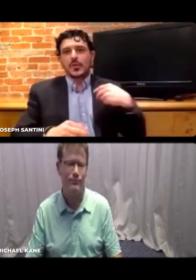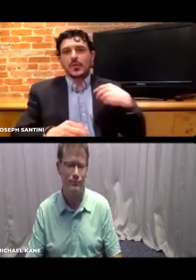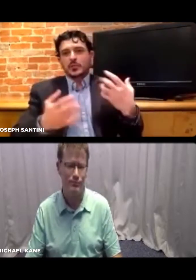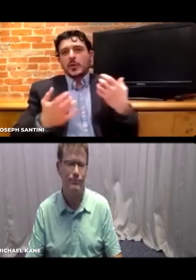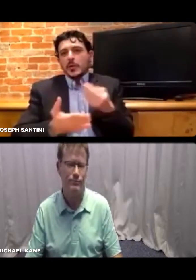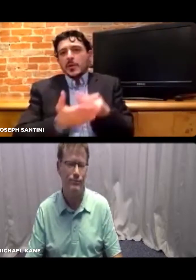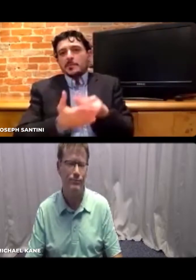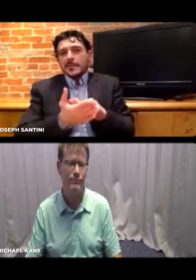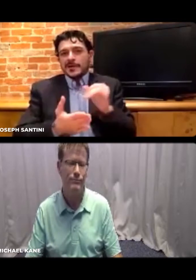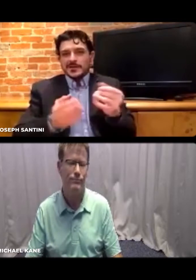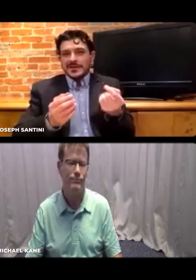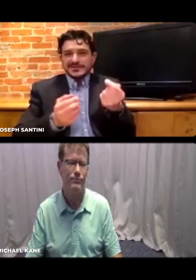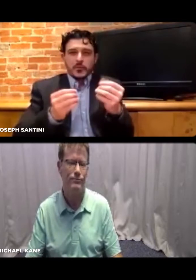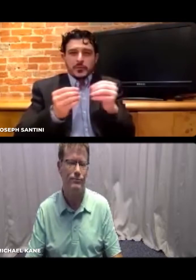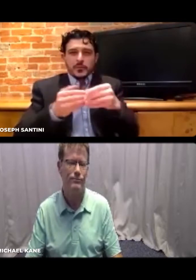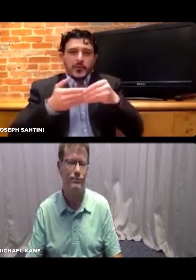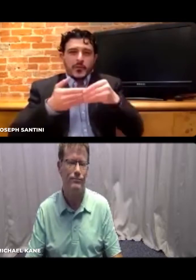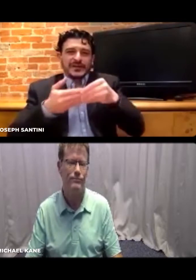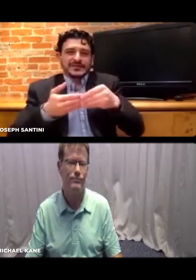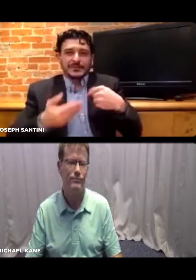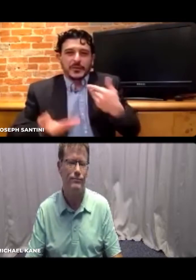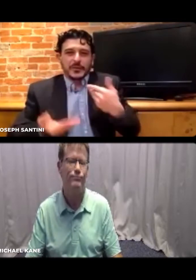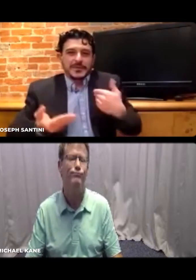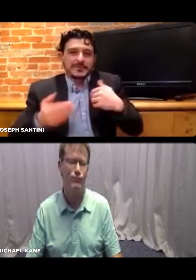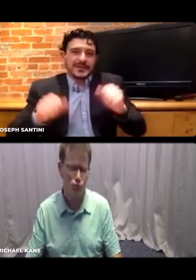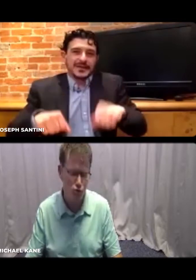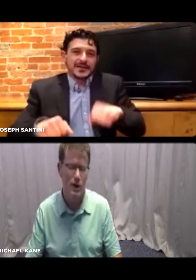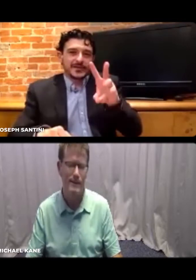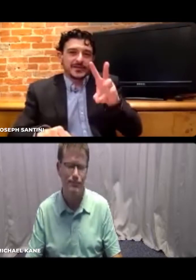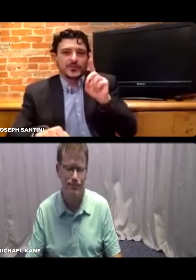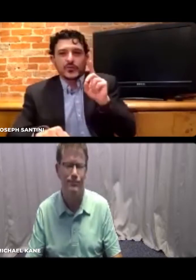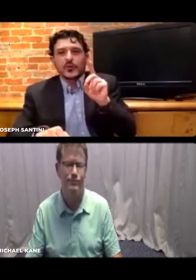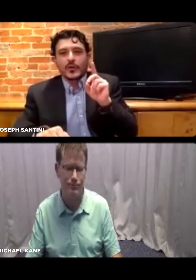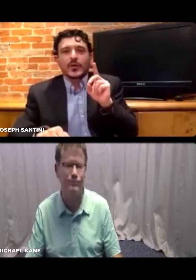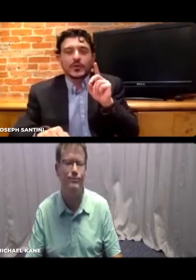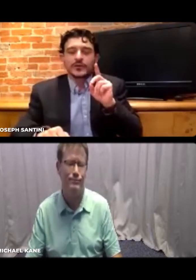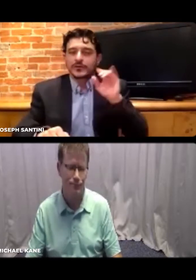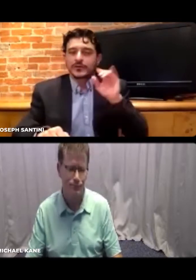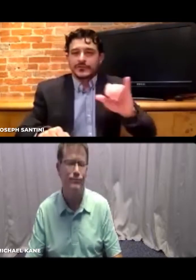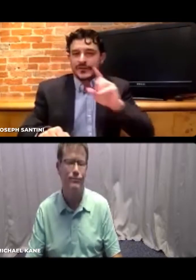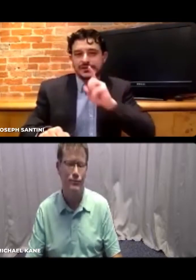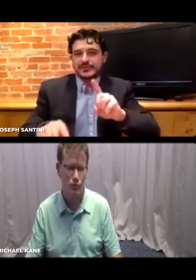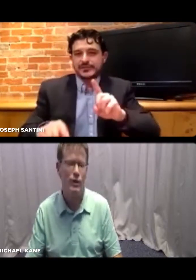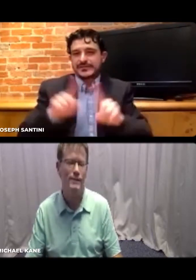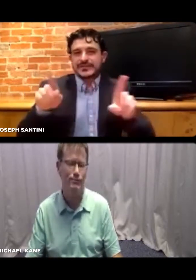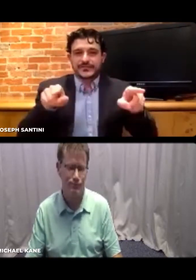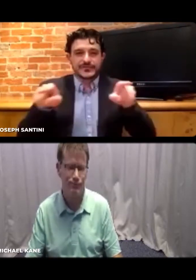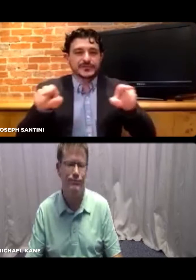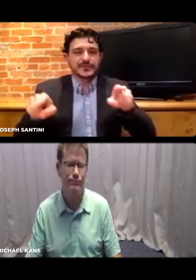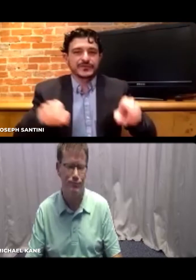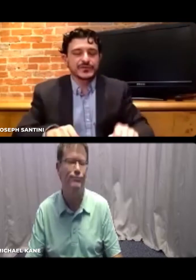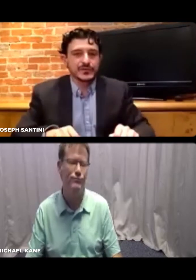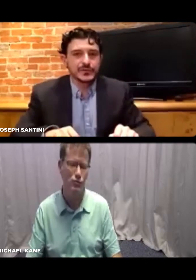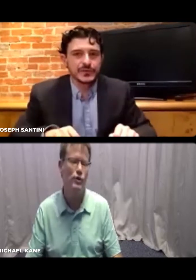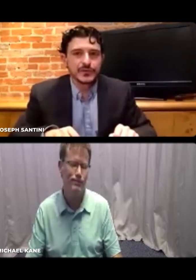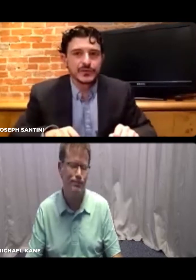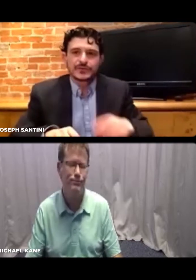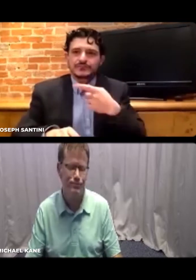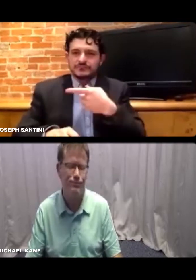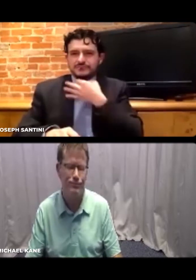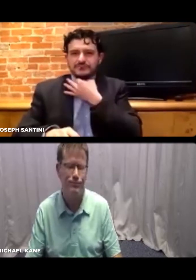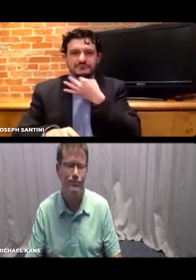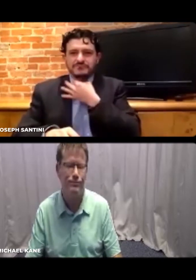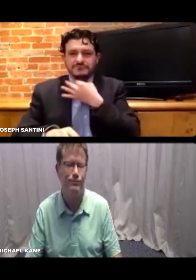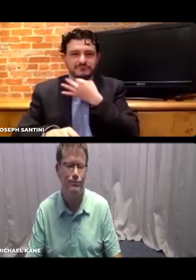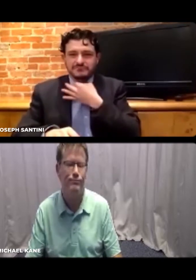or if you want to be a little more flexible and be able to pull that money out and withdraw it when you need it. So I see the difference there. I'm Right.